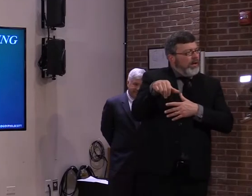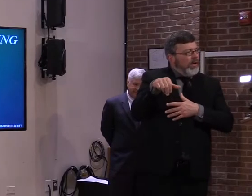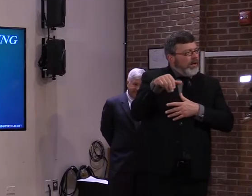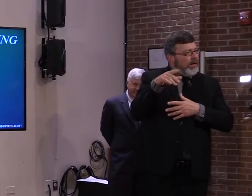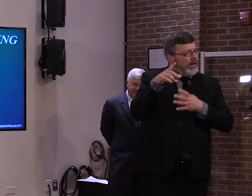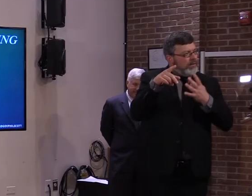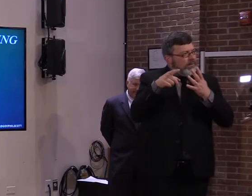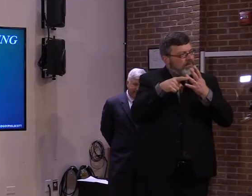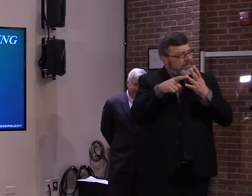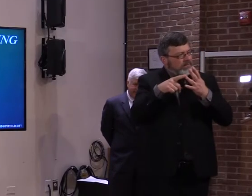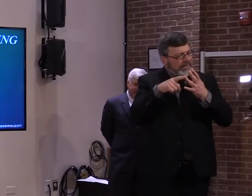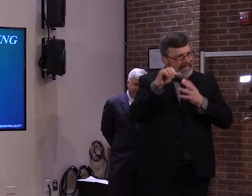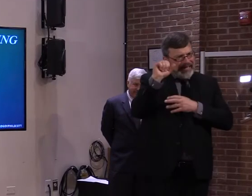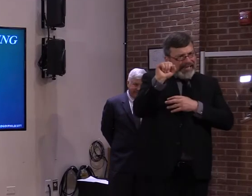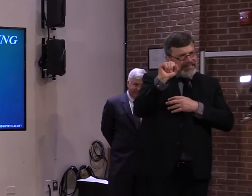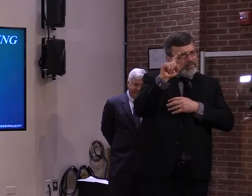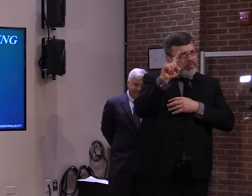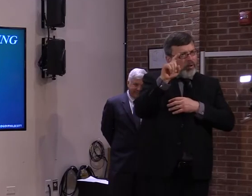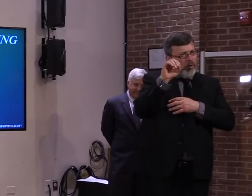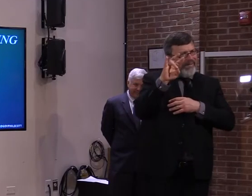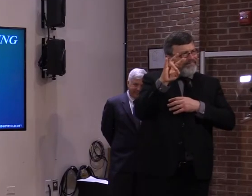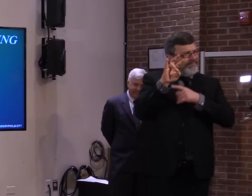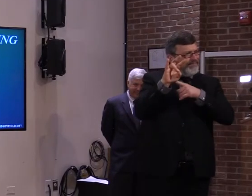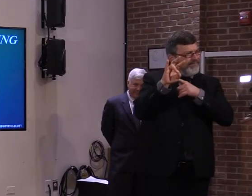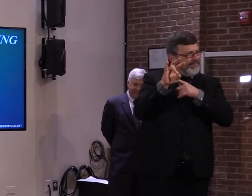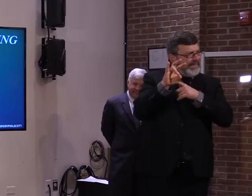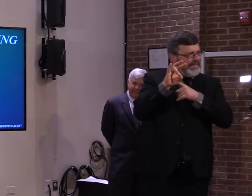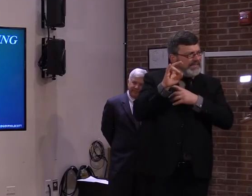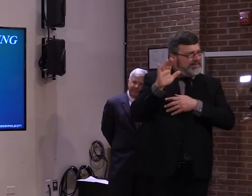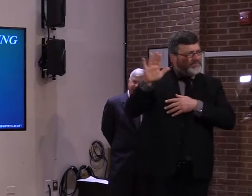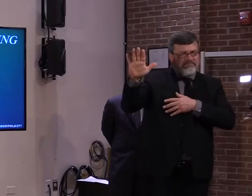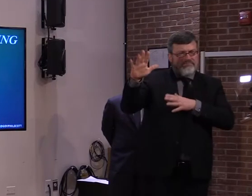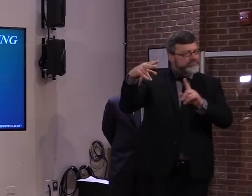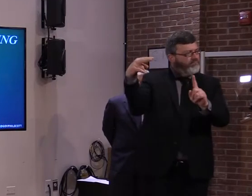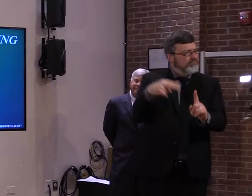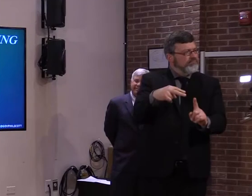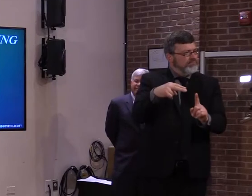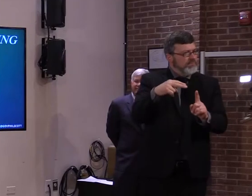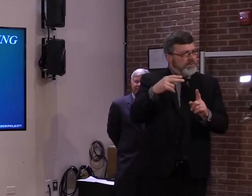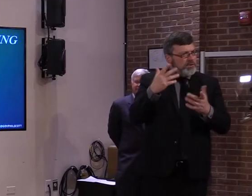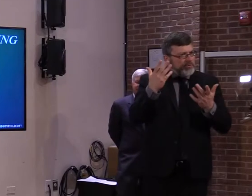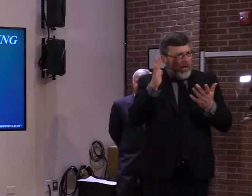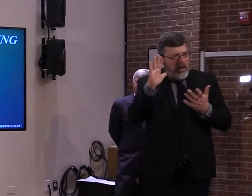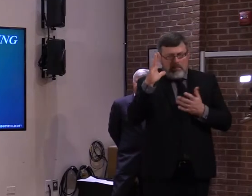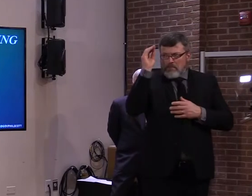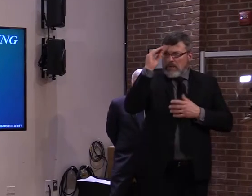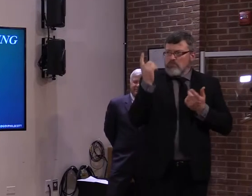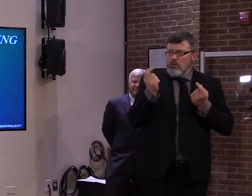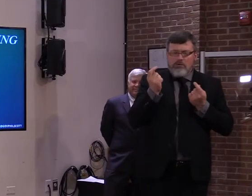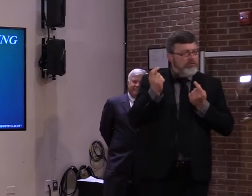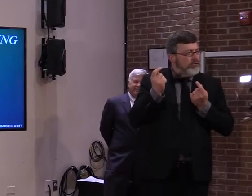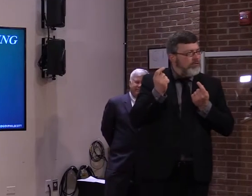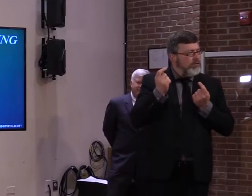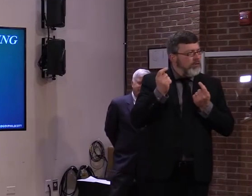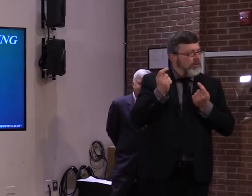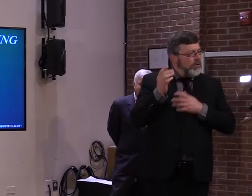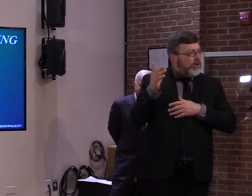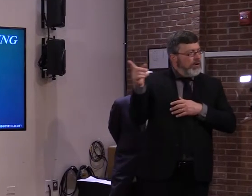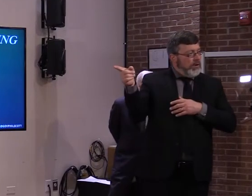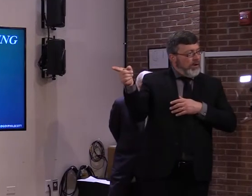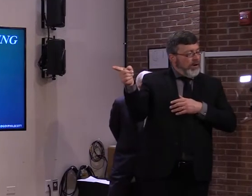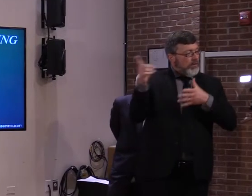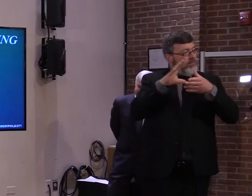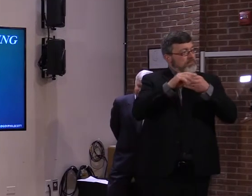S-107. Wondering if you, what's your sense of that is? And yeah. I know you said they're all going to be close,